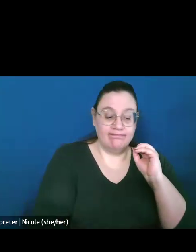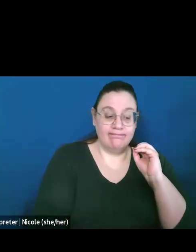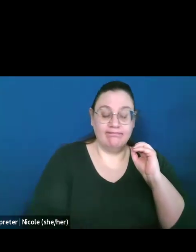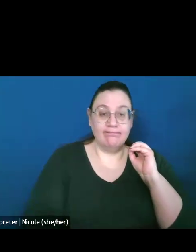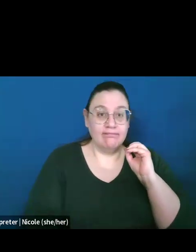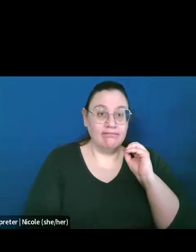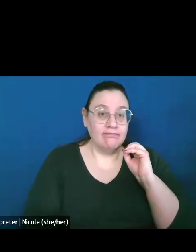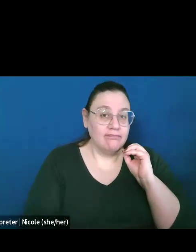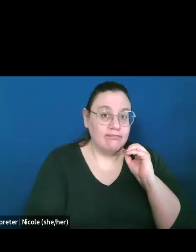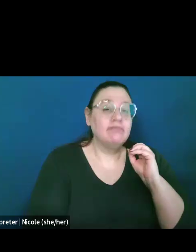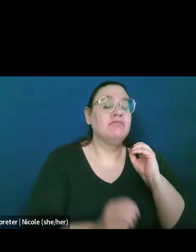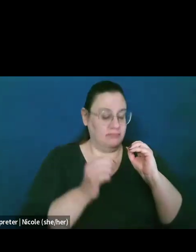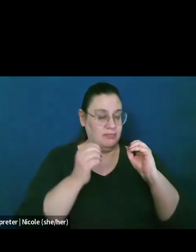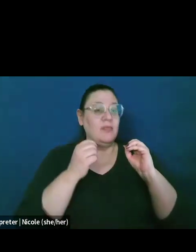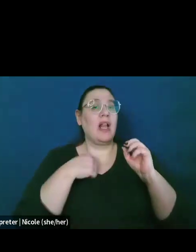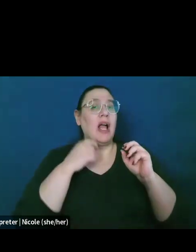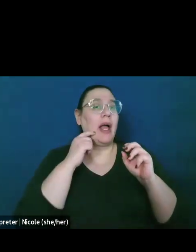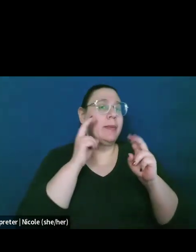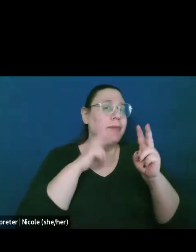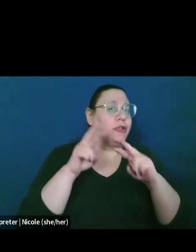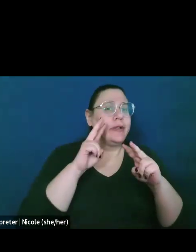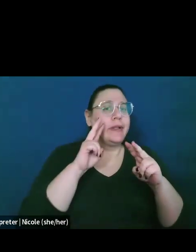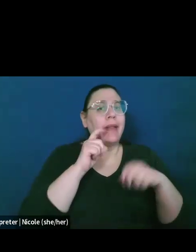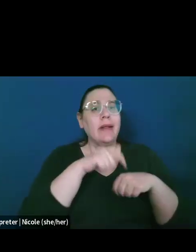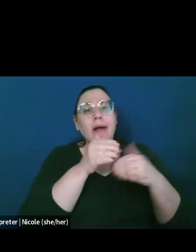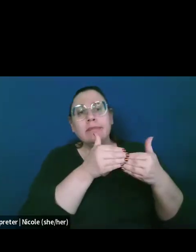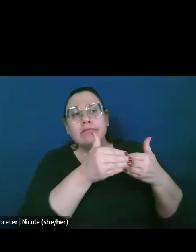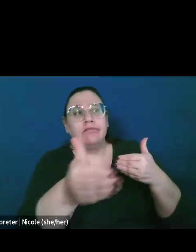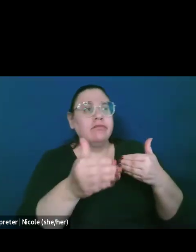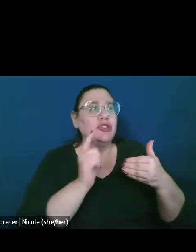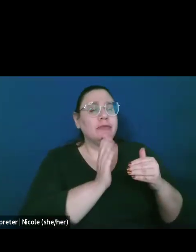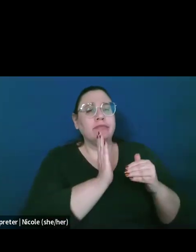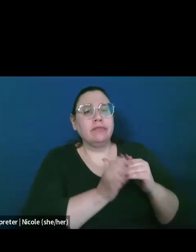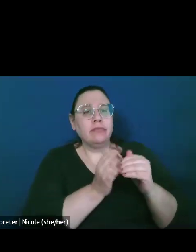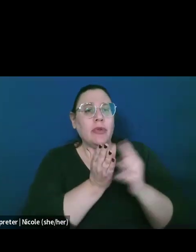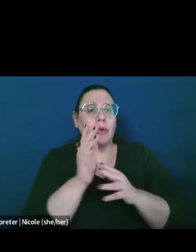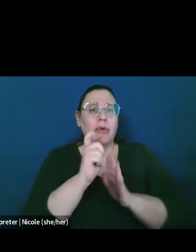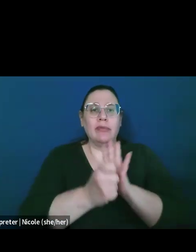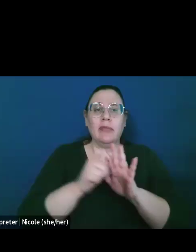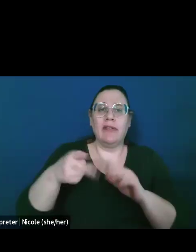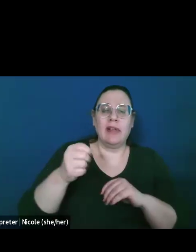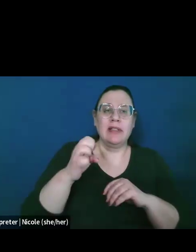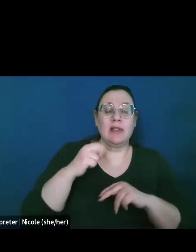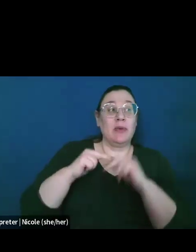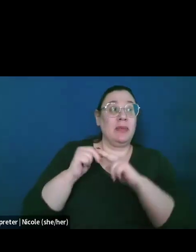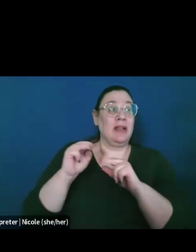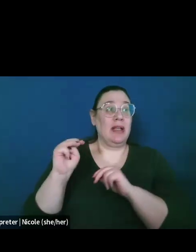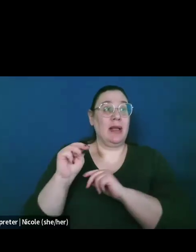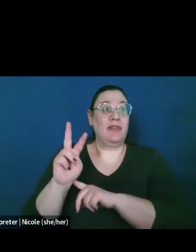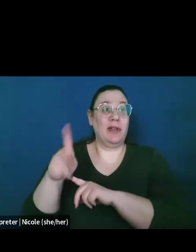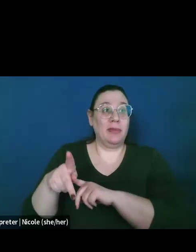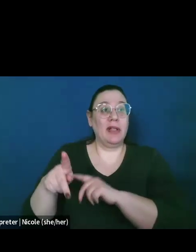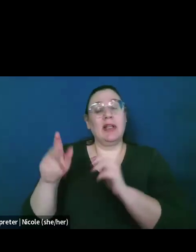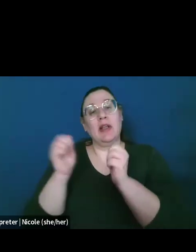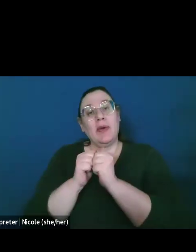I'm kind of looking at the runway that we have to get through all the phases. So we're building the MVP with friends and family